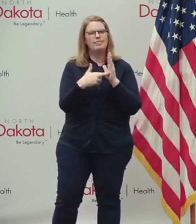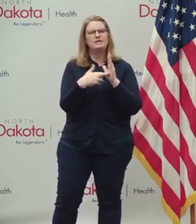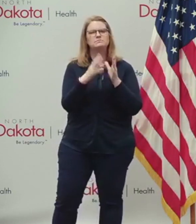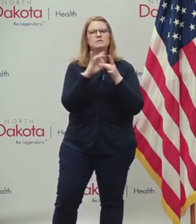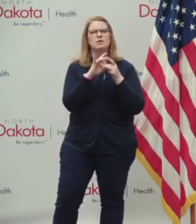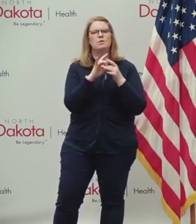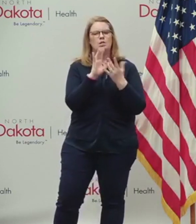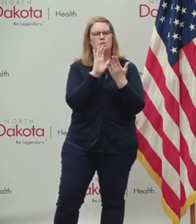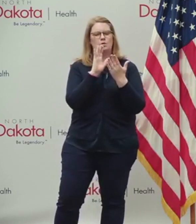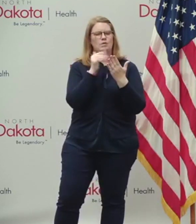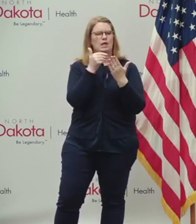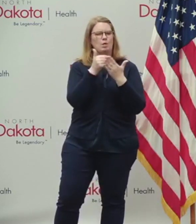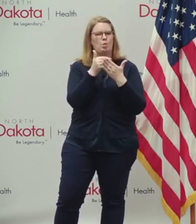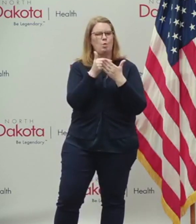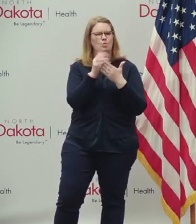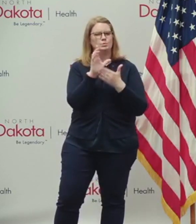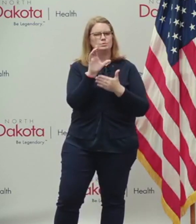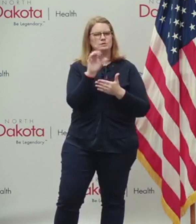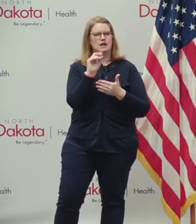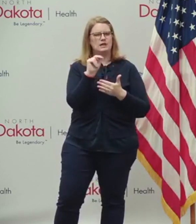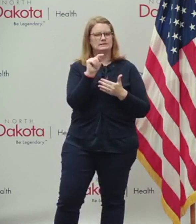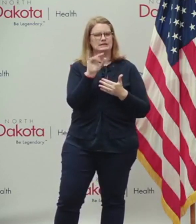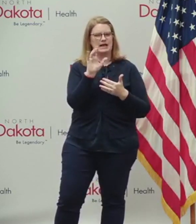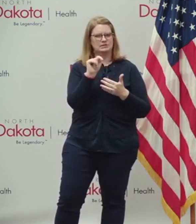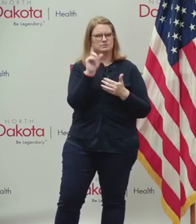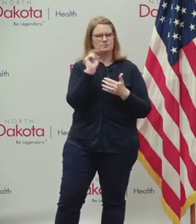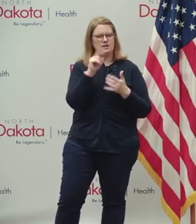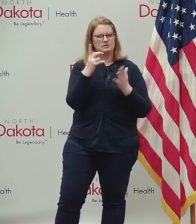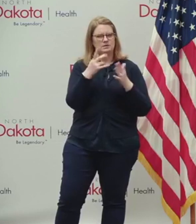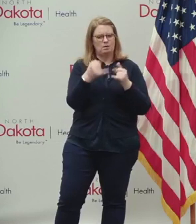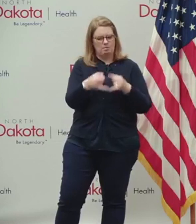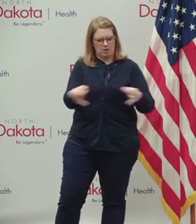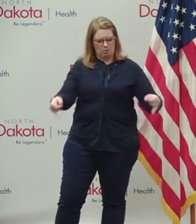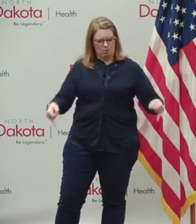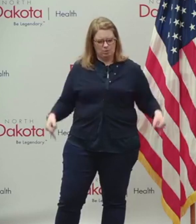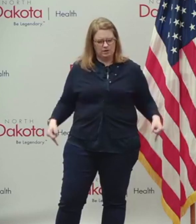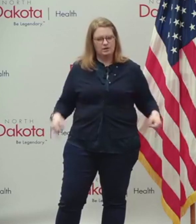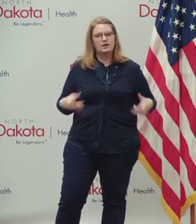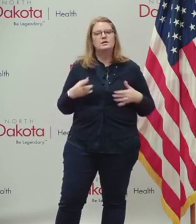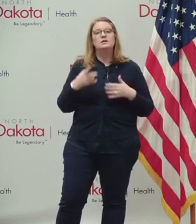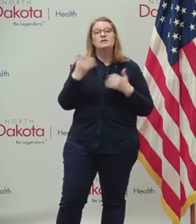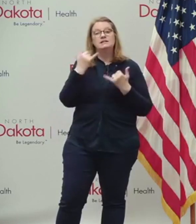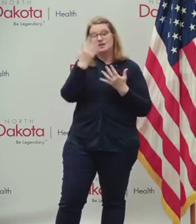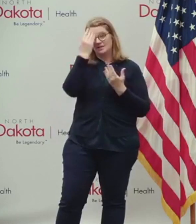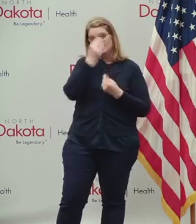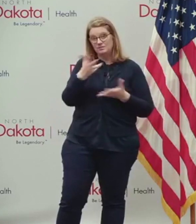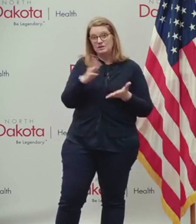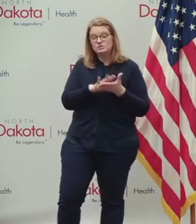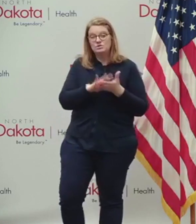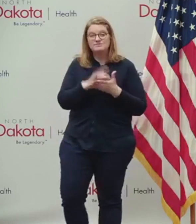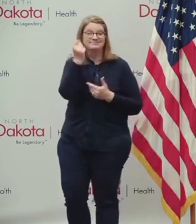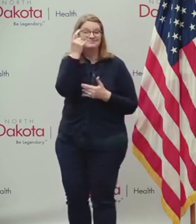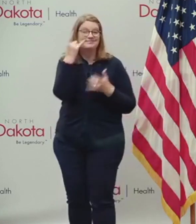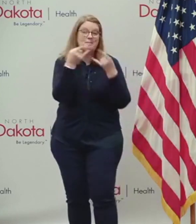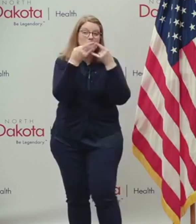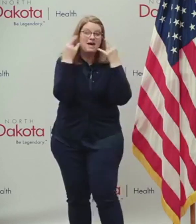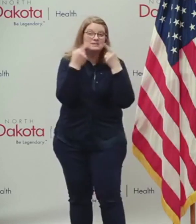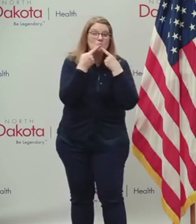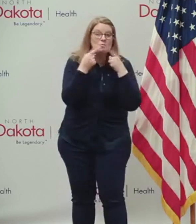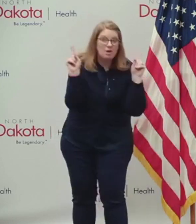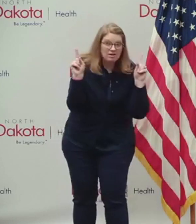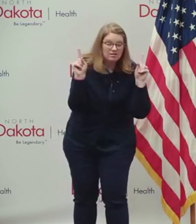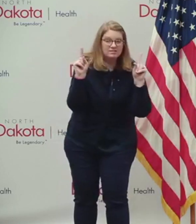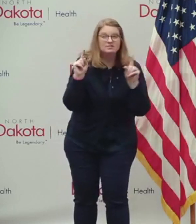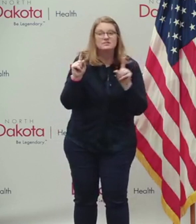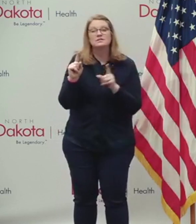contact and whether close contacts had to quarantine or not. We do have some information coming out of the schools. We know that masks work. We know that wearing them